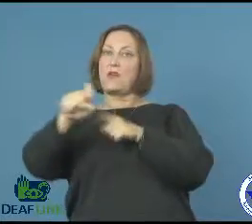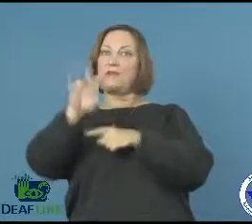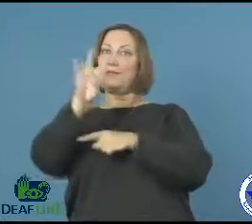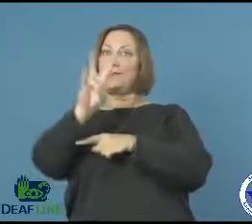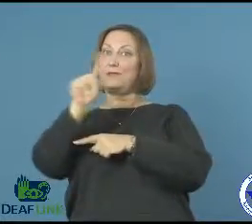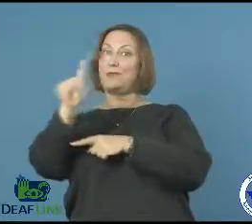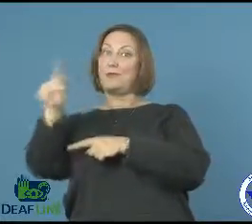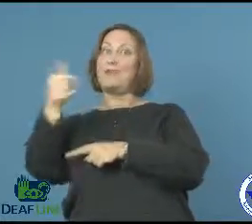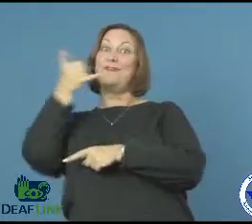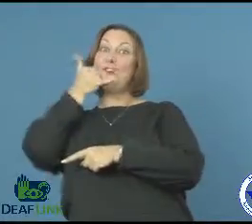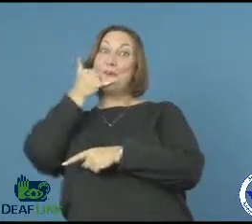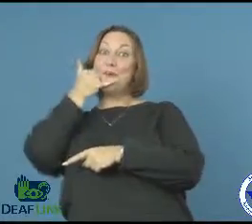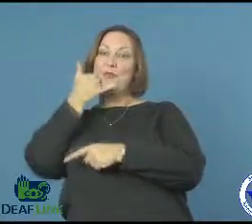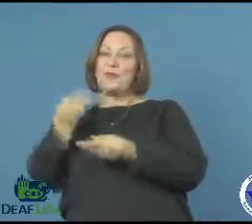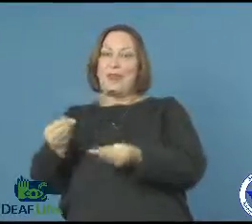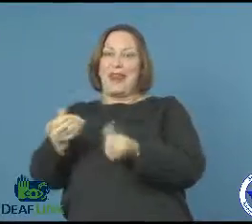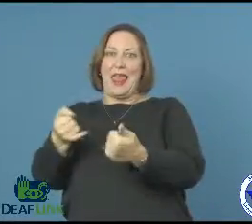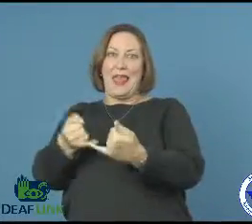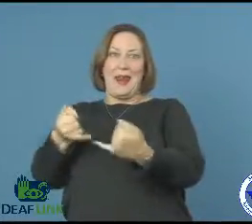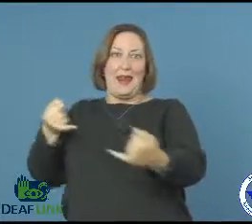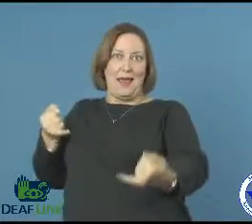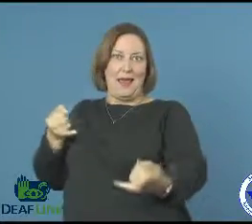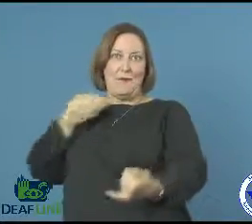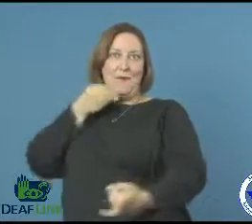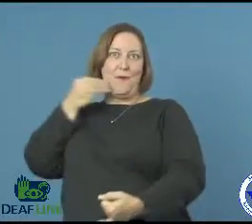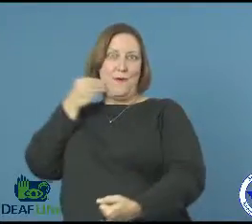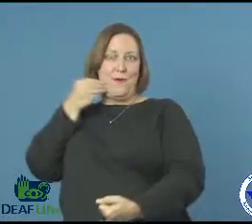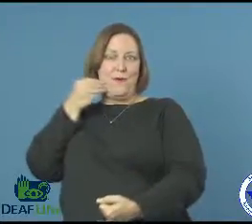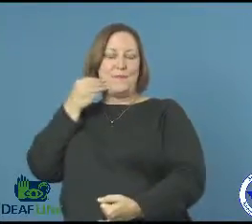711 nationwide from a landline,